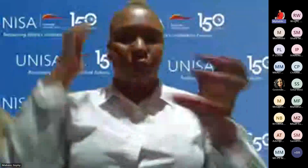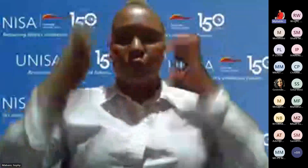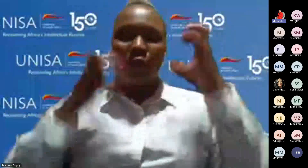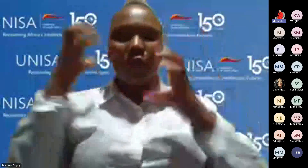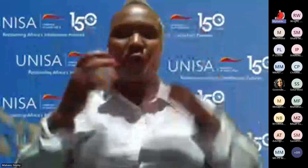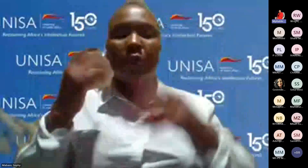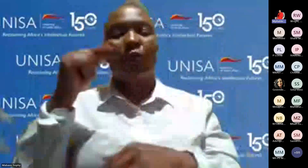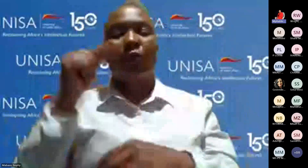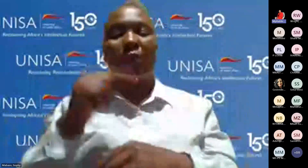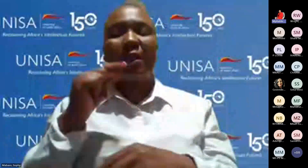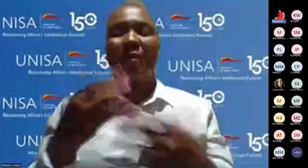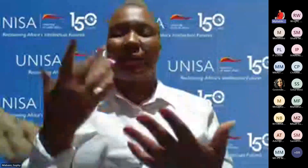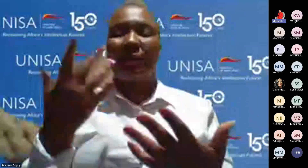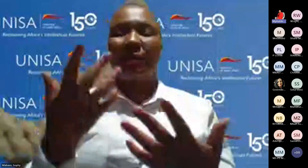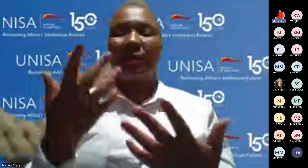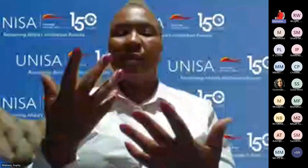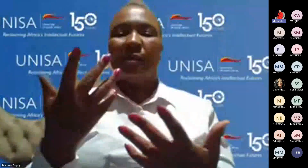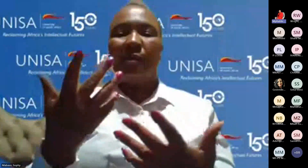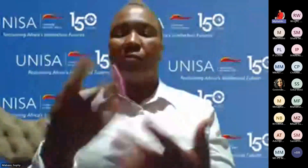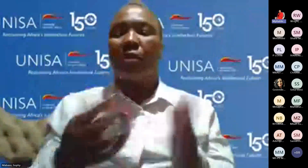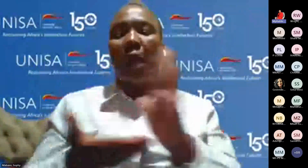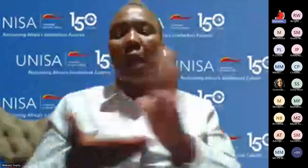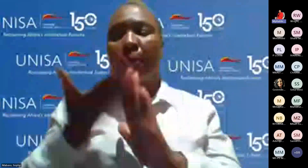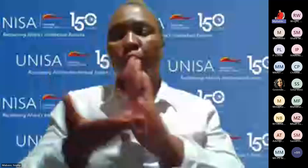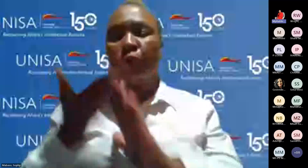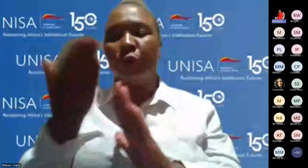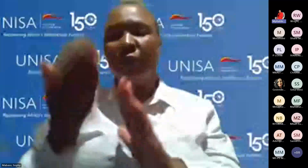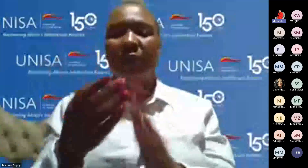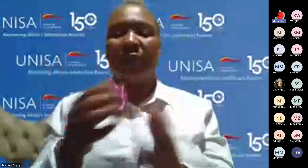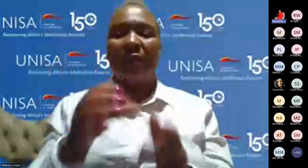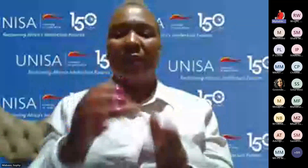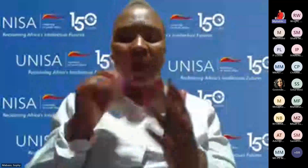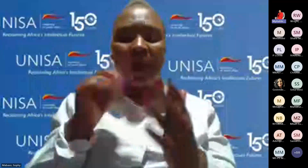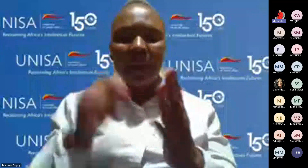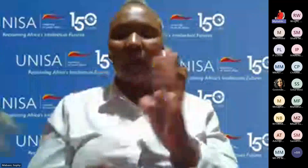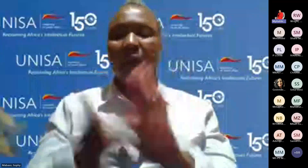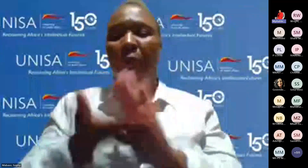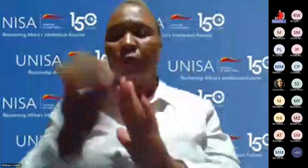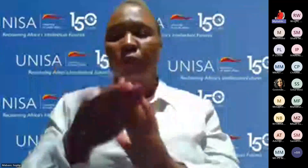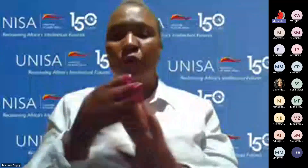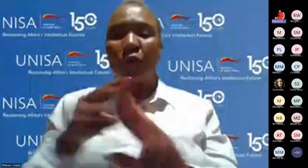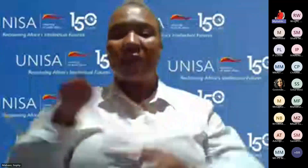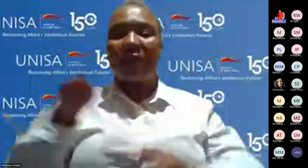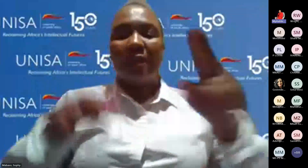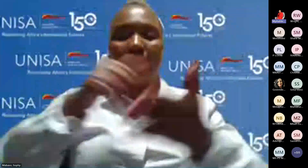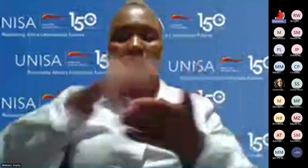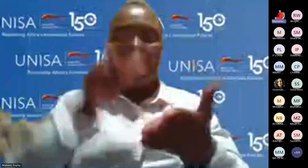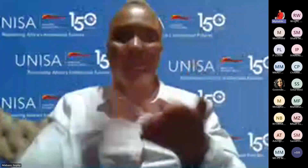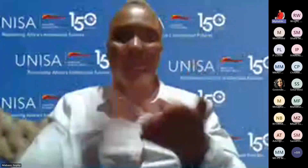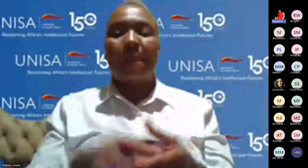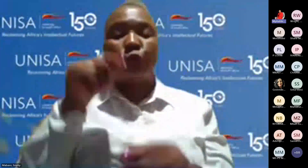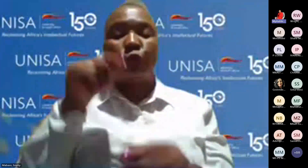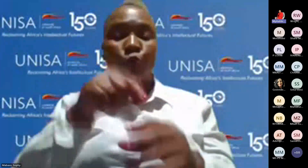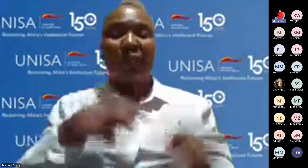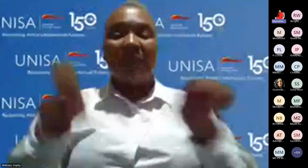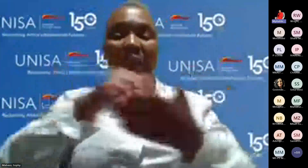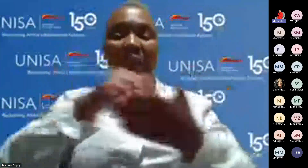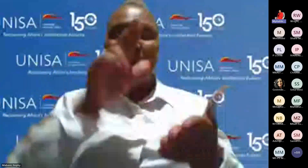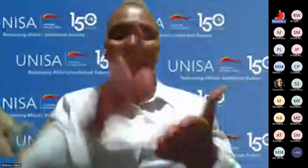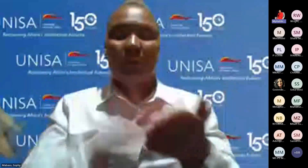by scanning and uploading to Invigilator app. Actually, to the Invigilator app, you are